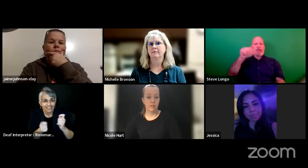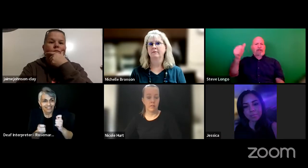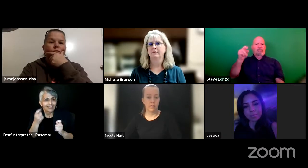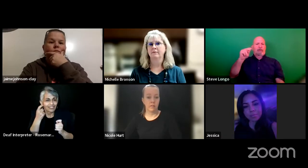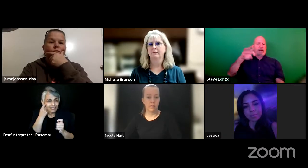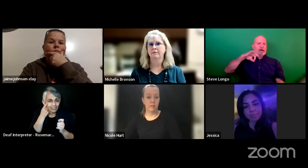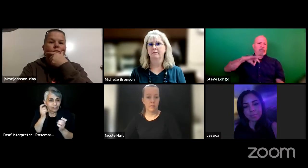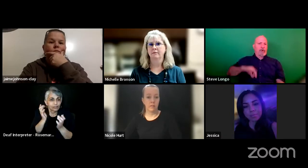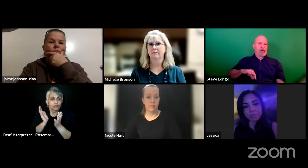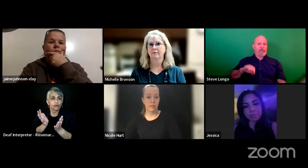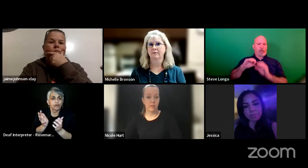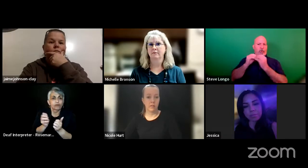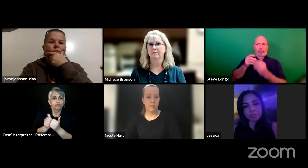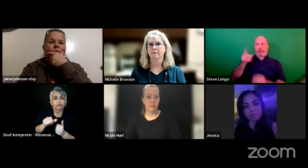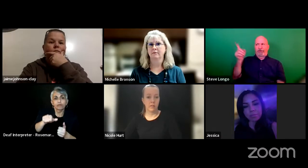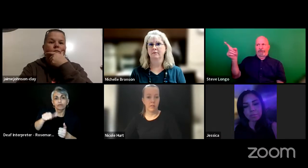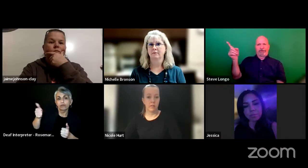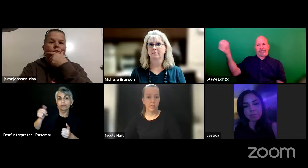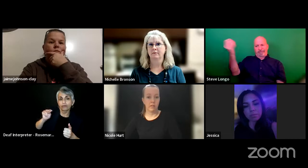cleanup efforts.